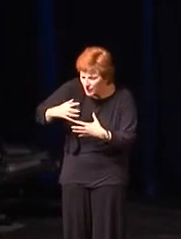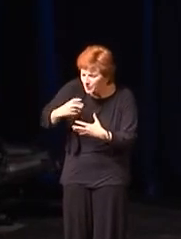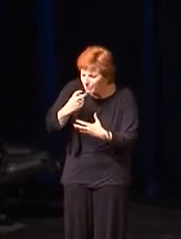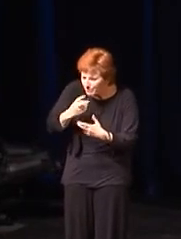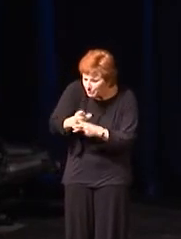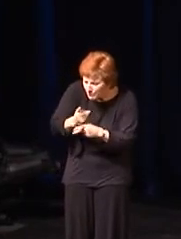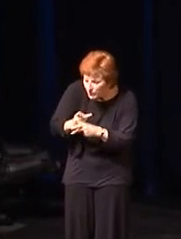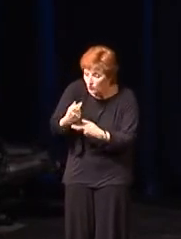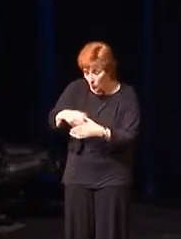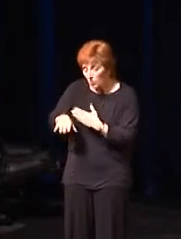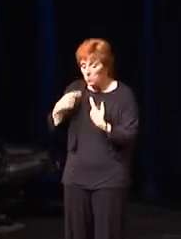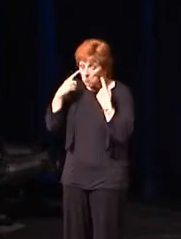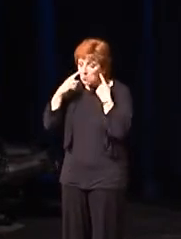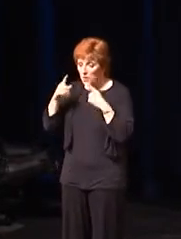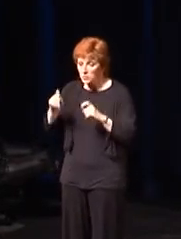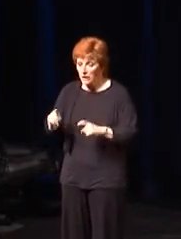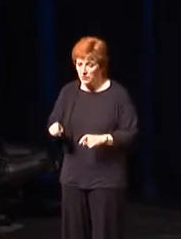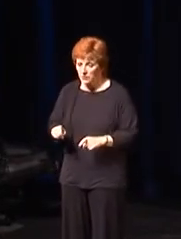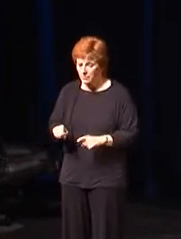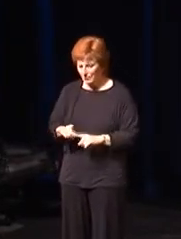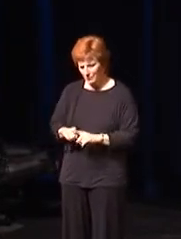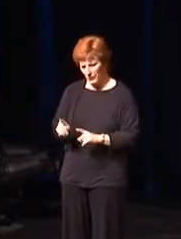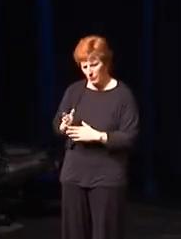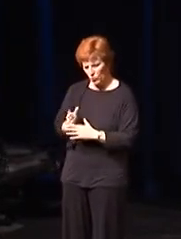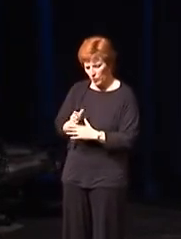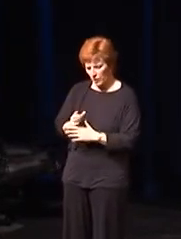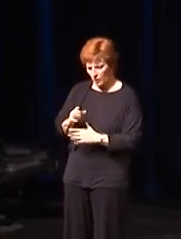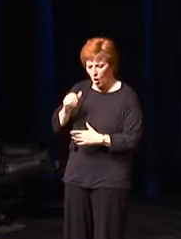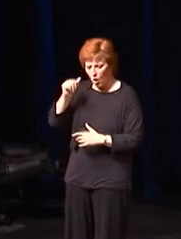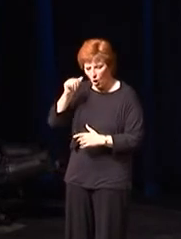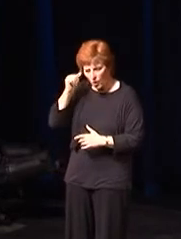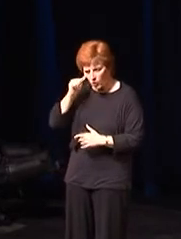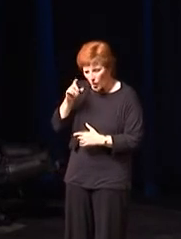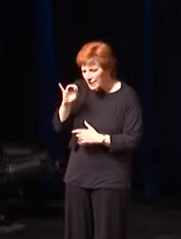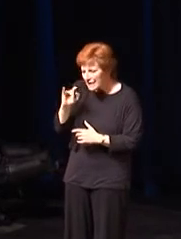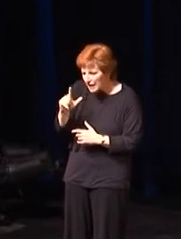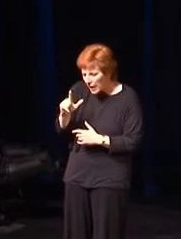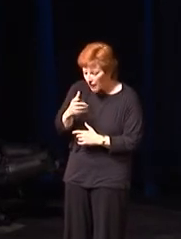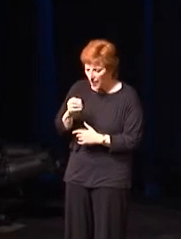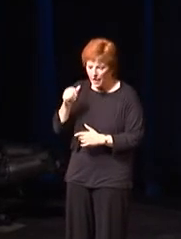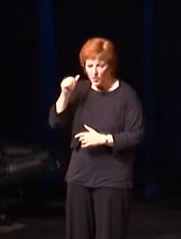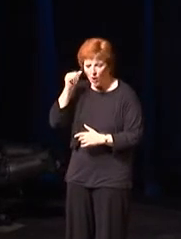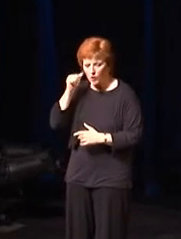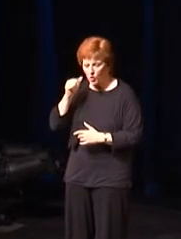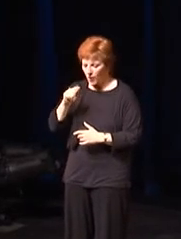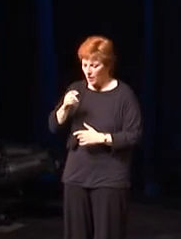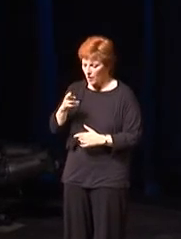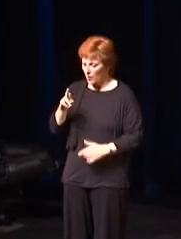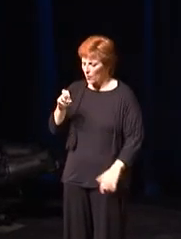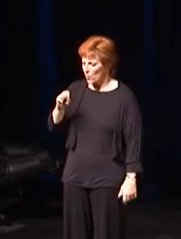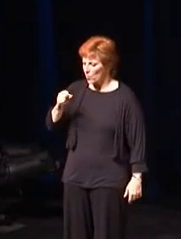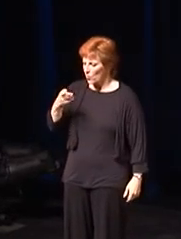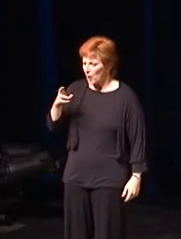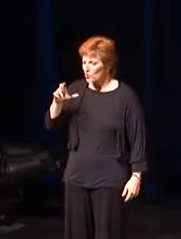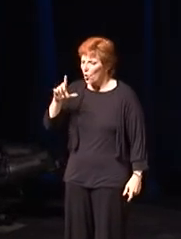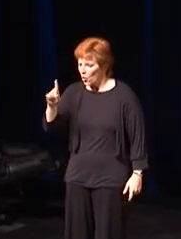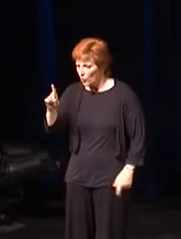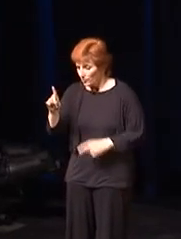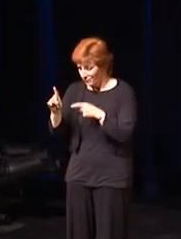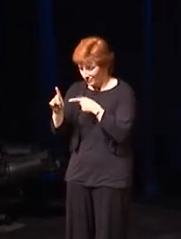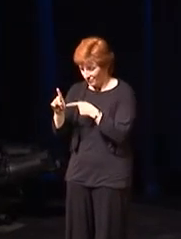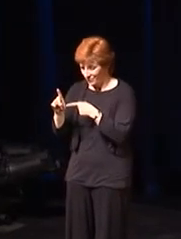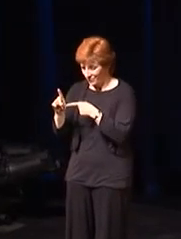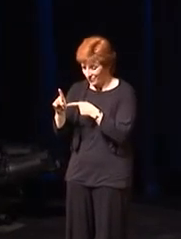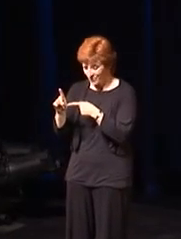go in and you have a hearing test. There is a difference between auditory detail and auditory threshold. Auditory threshold is